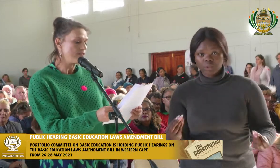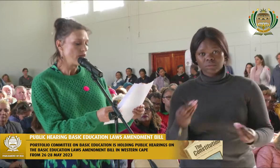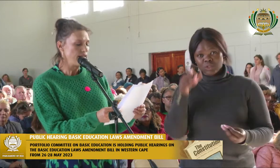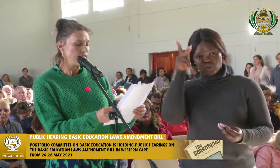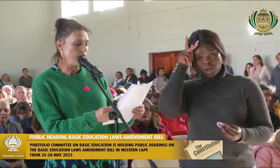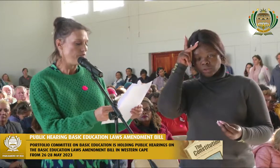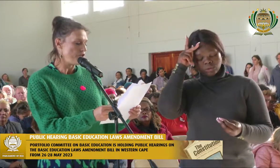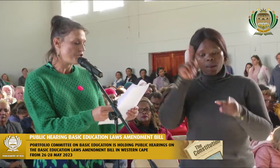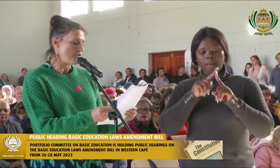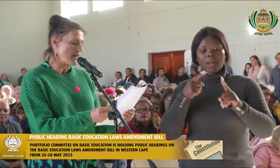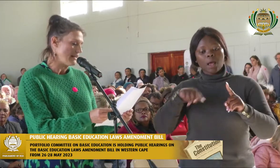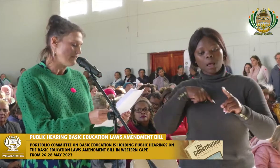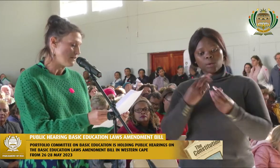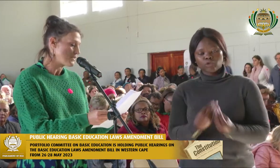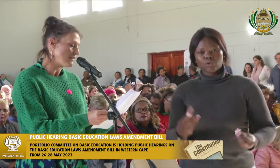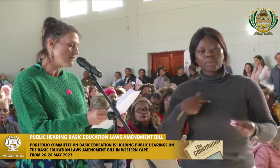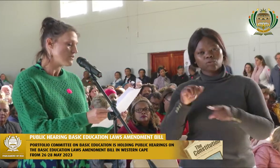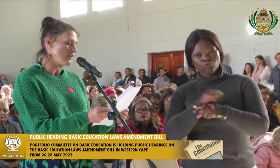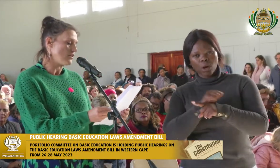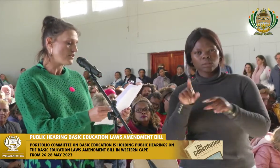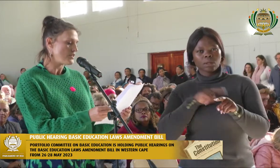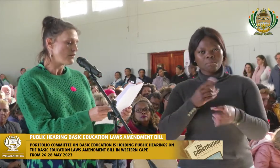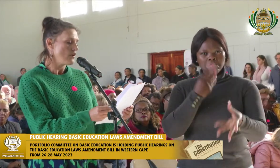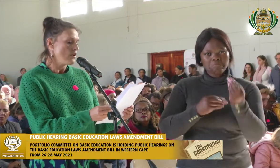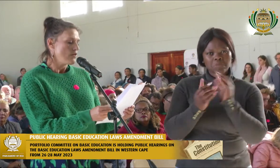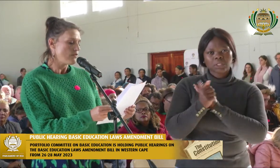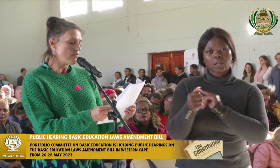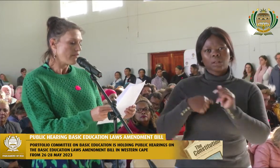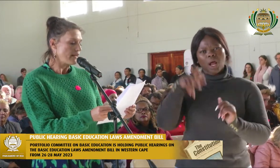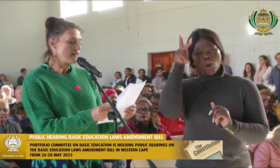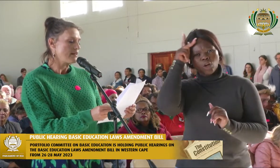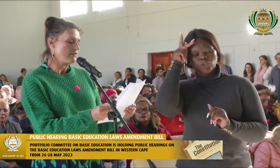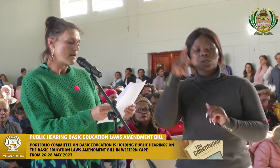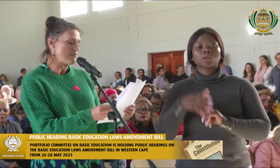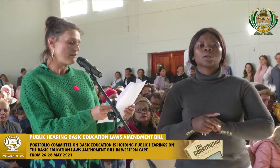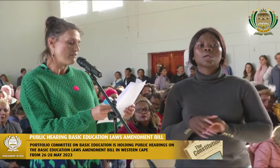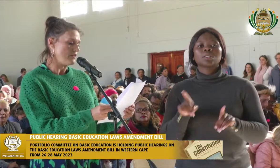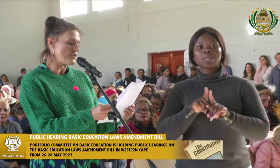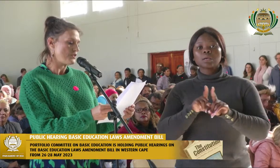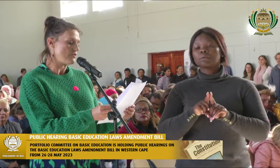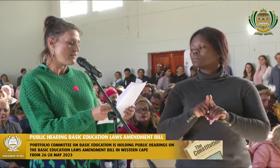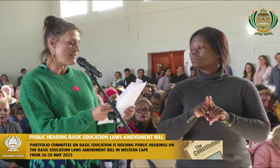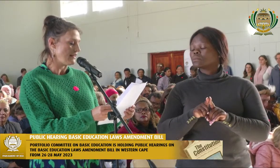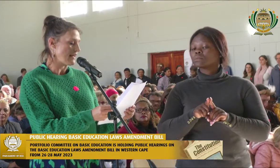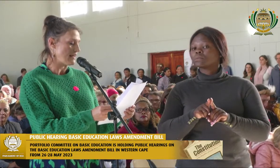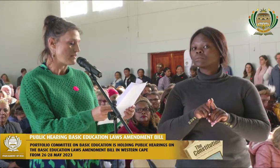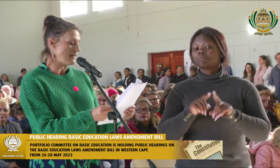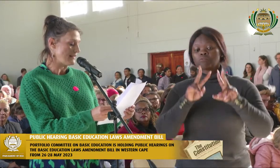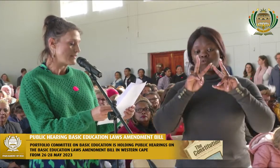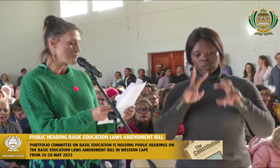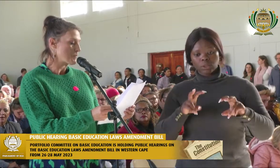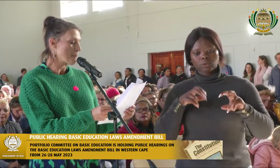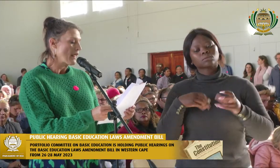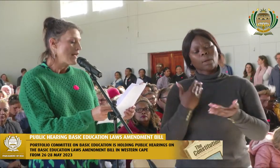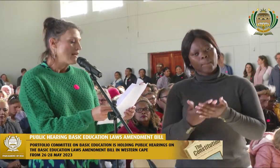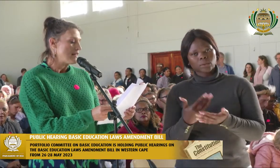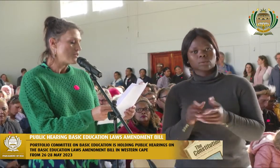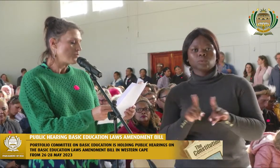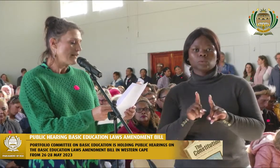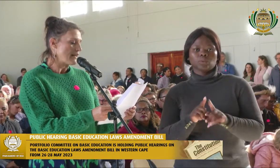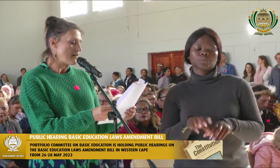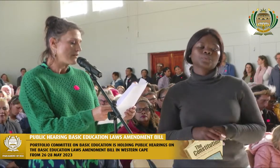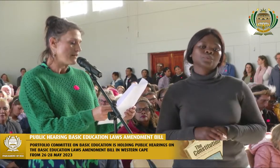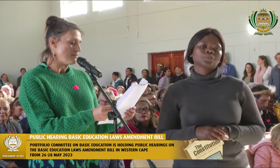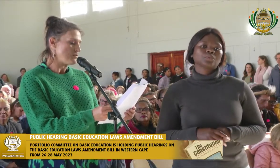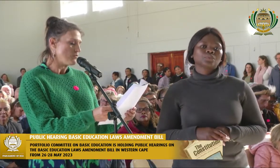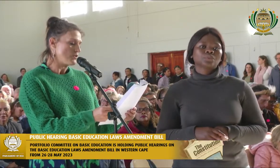be trained in virtue and develop skills in logic, through rhetoric, grammar, research, reasoning, and debate. This